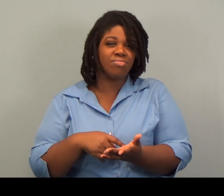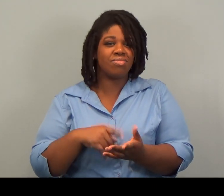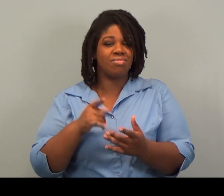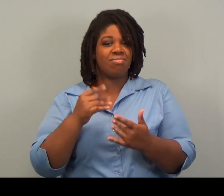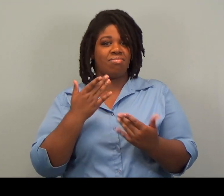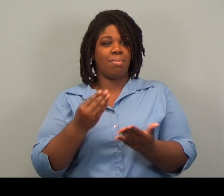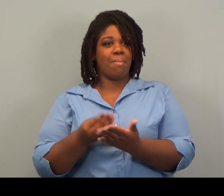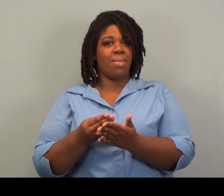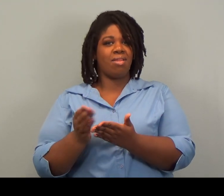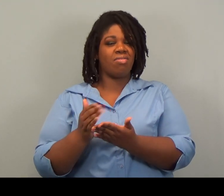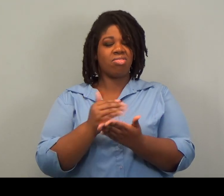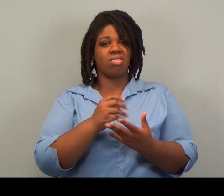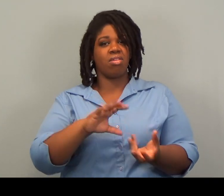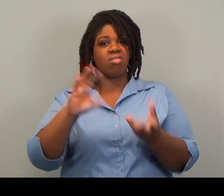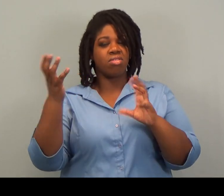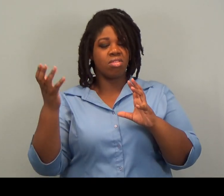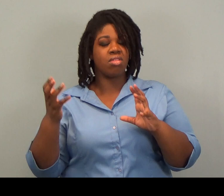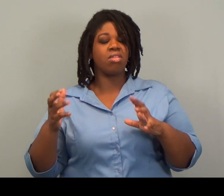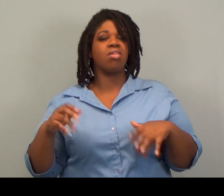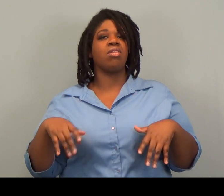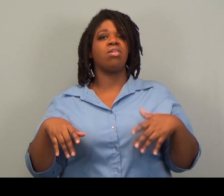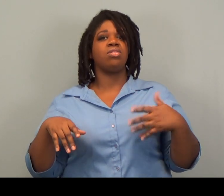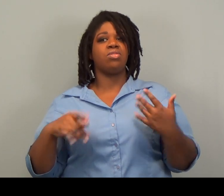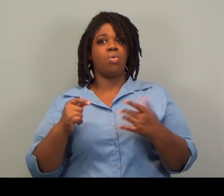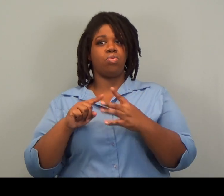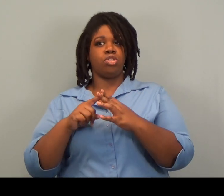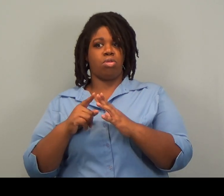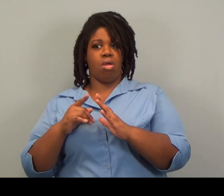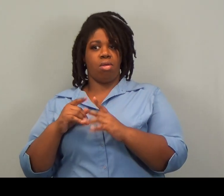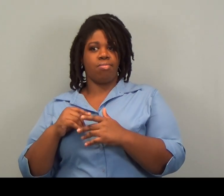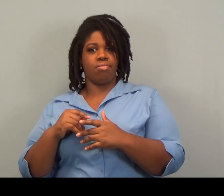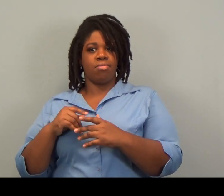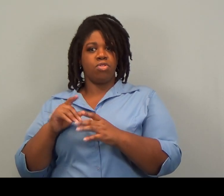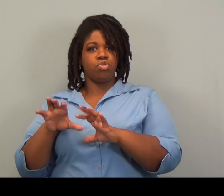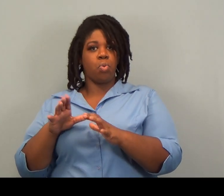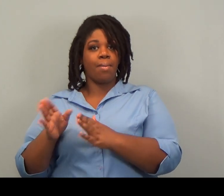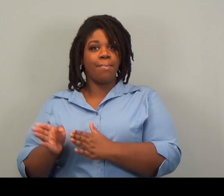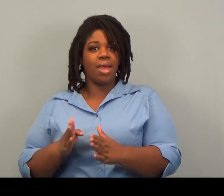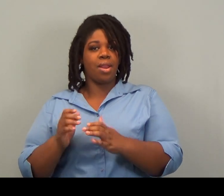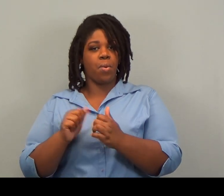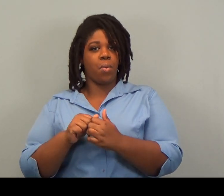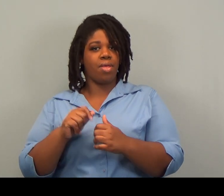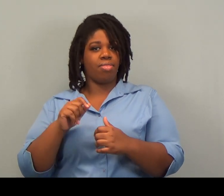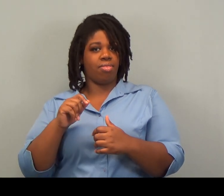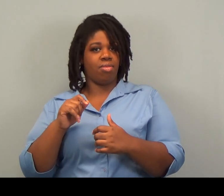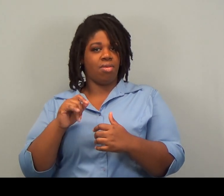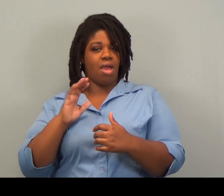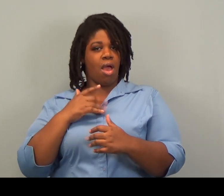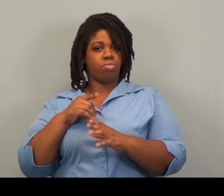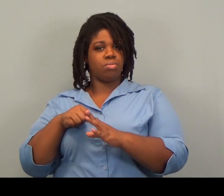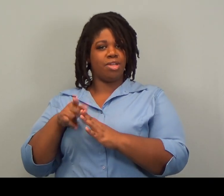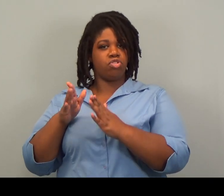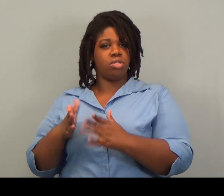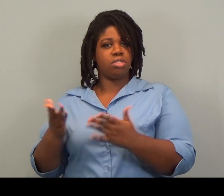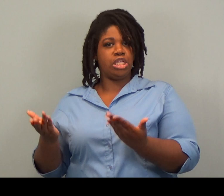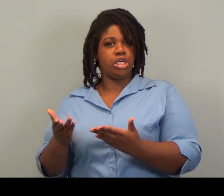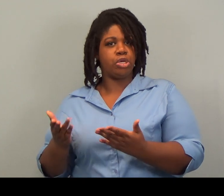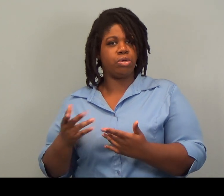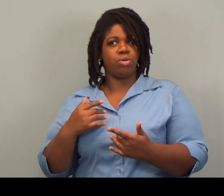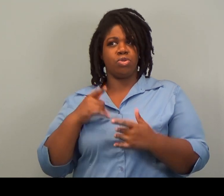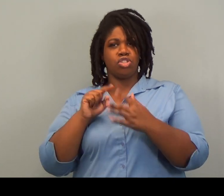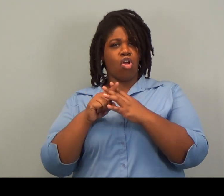We started doing some planning with our participant advisory council here at Community Action, and just started saying, like, what do you need? What's out